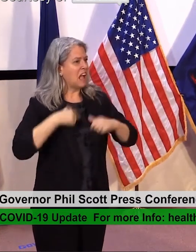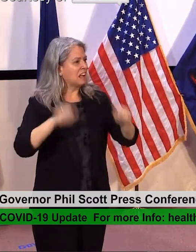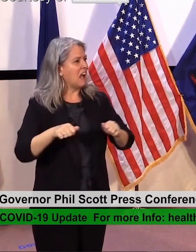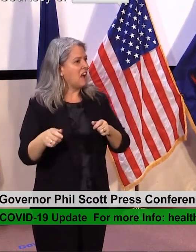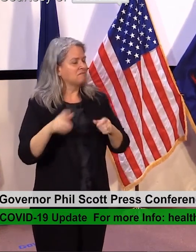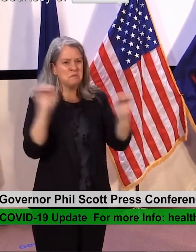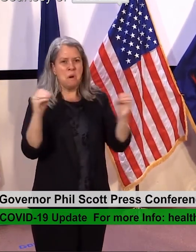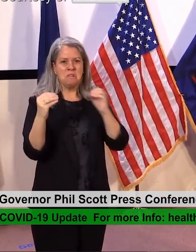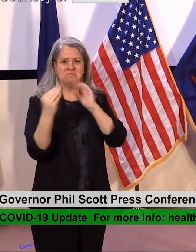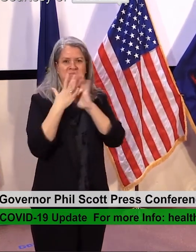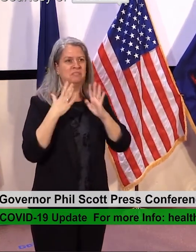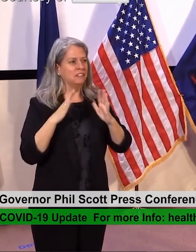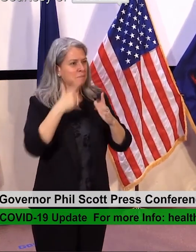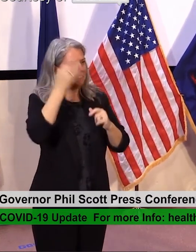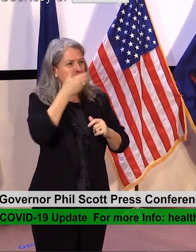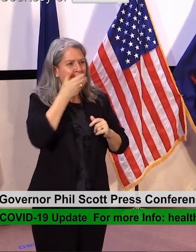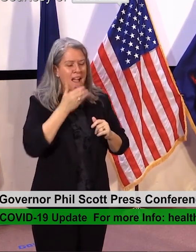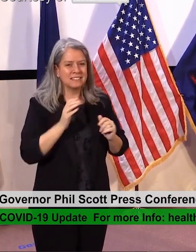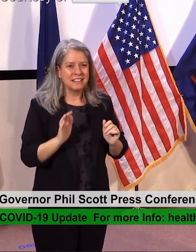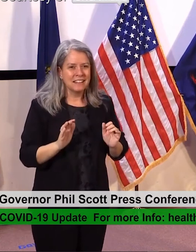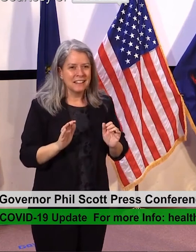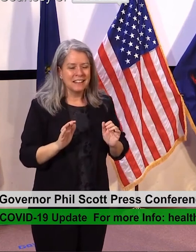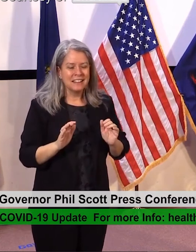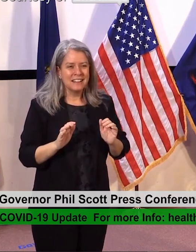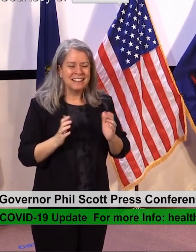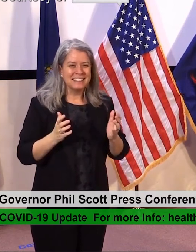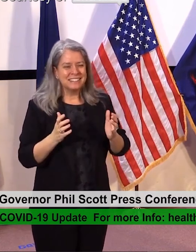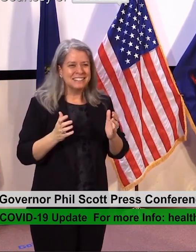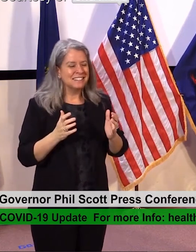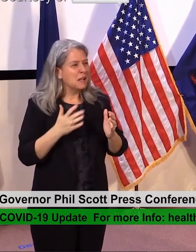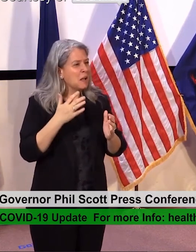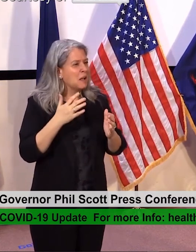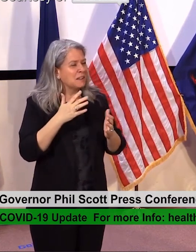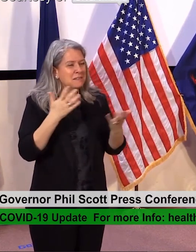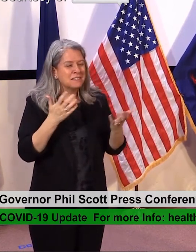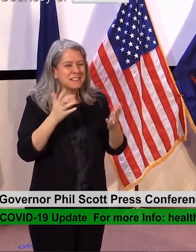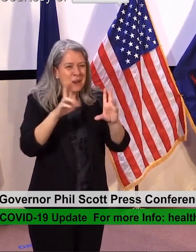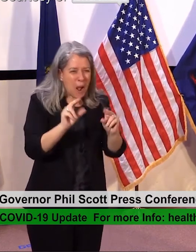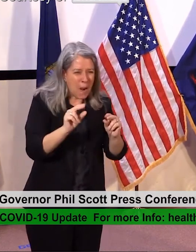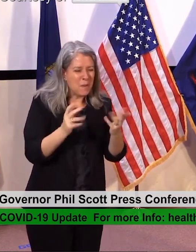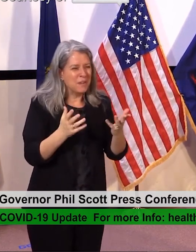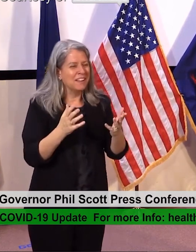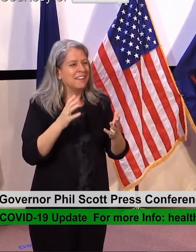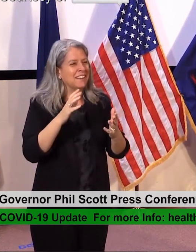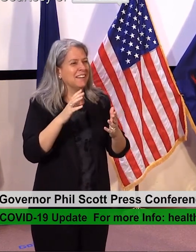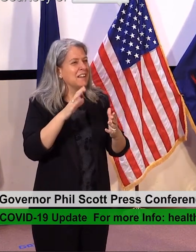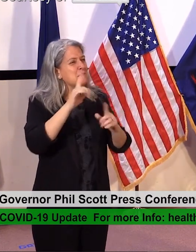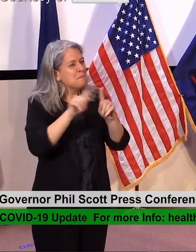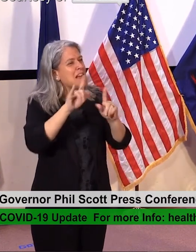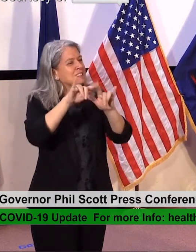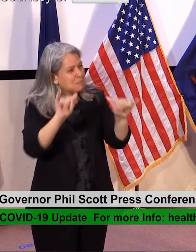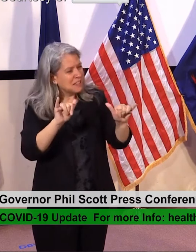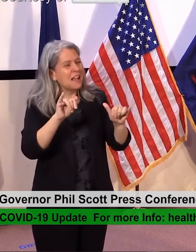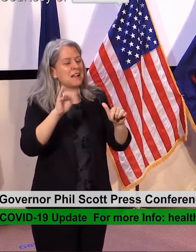from contracting this virus. But it could in an altruistic way provide relief for